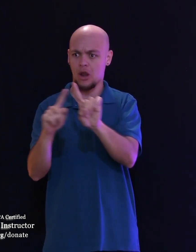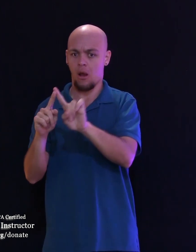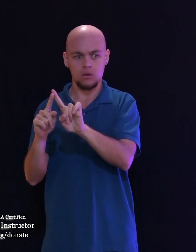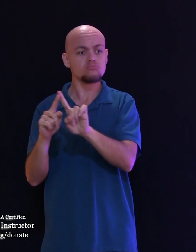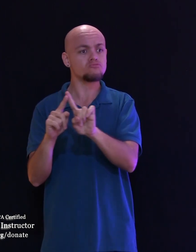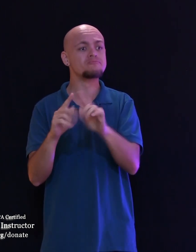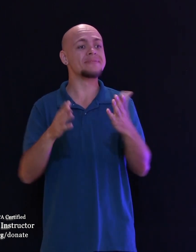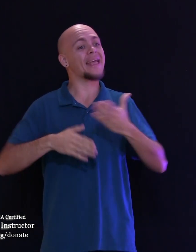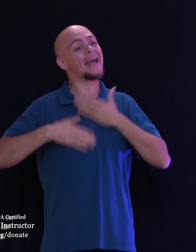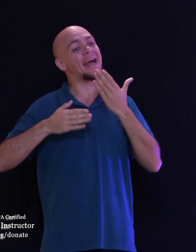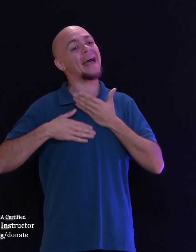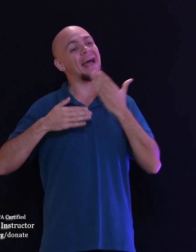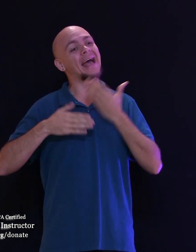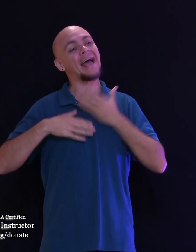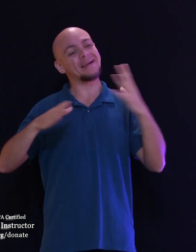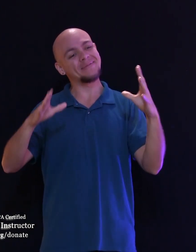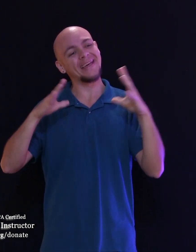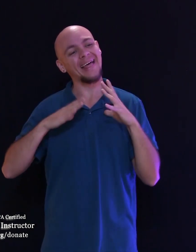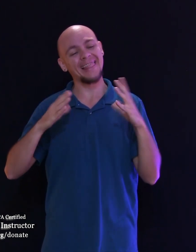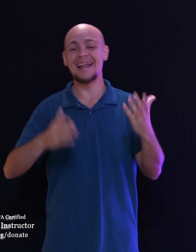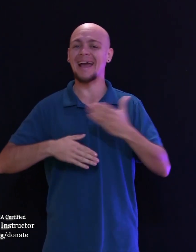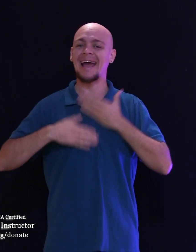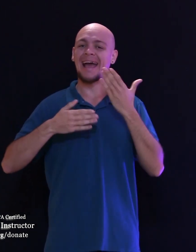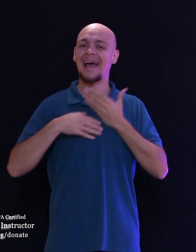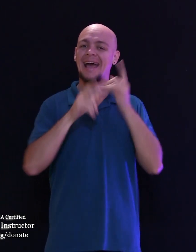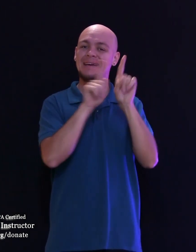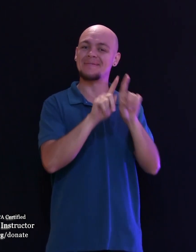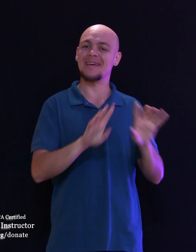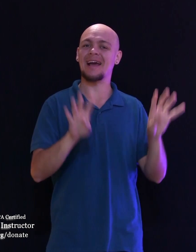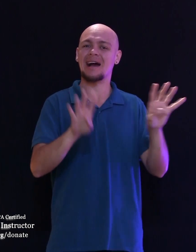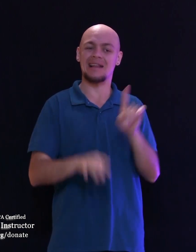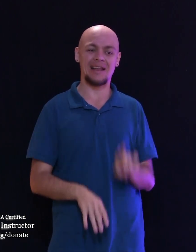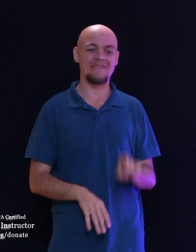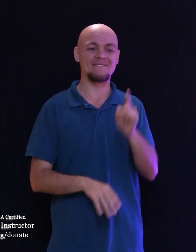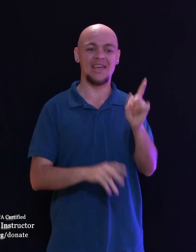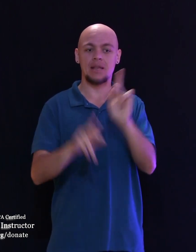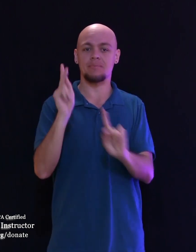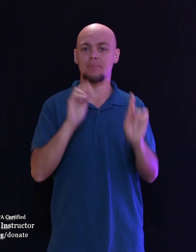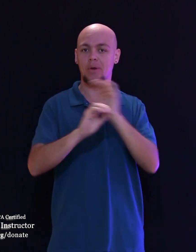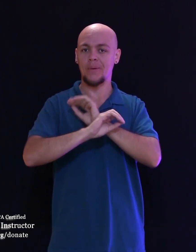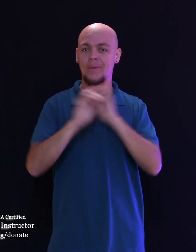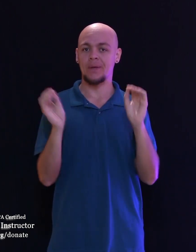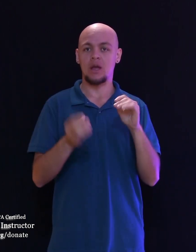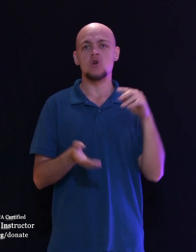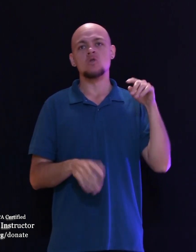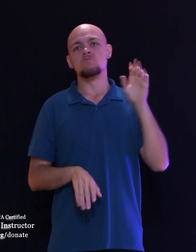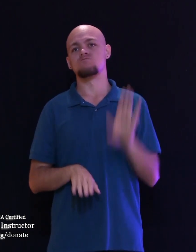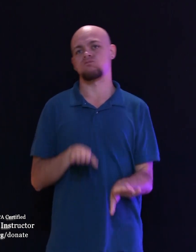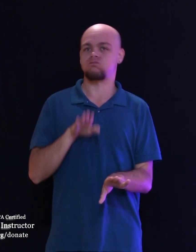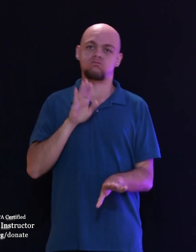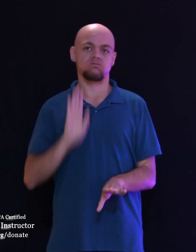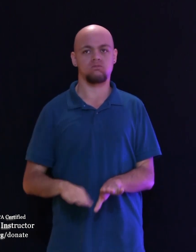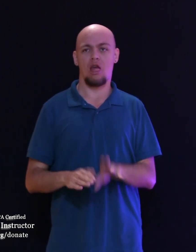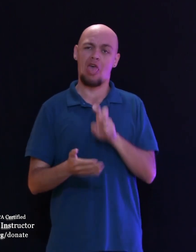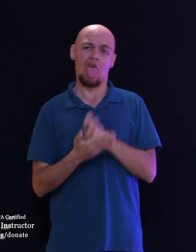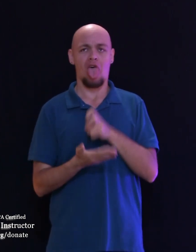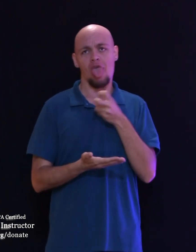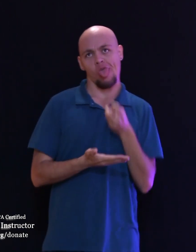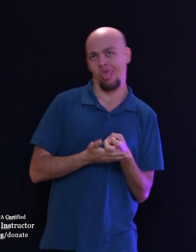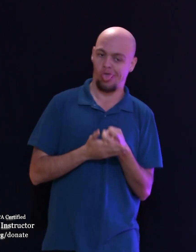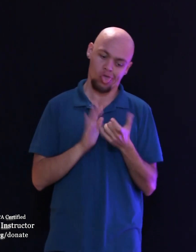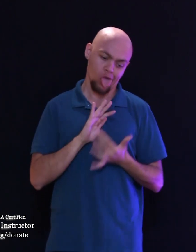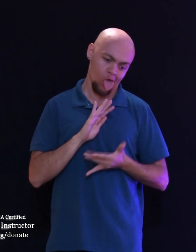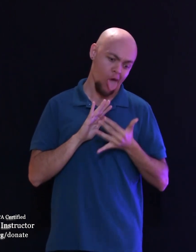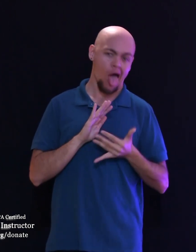actually wish them happy holidays or happy Hanukkah and not offend anybody. We don't have to stomp our feet and throw ourselves on the ground and throw a little